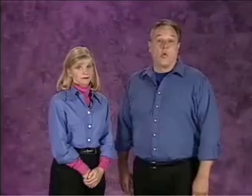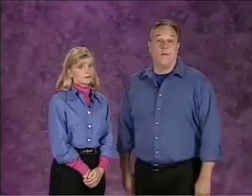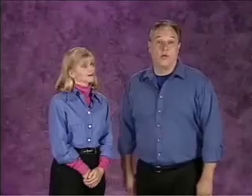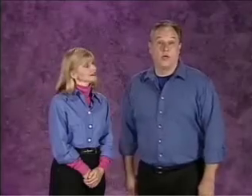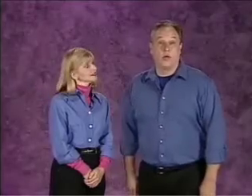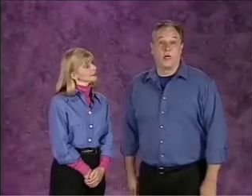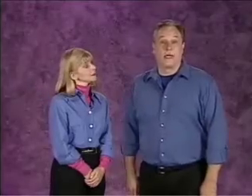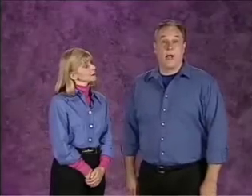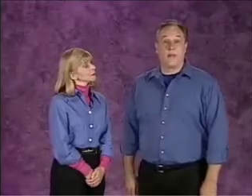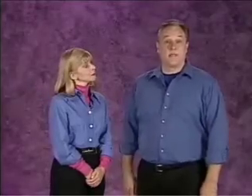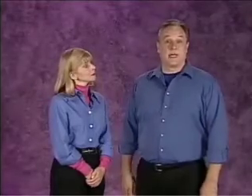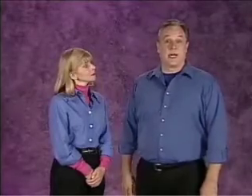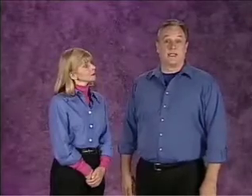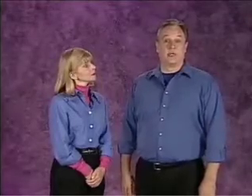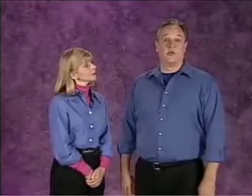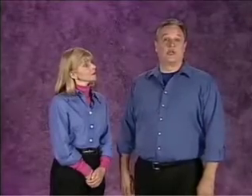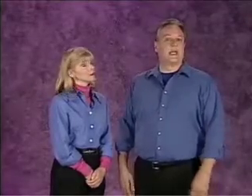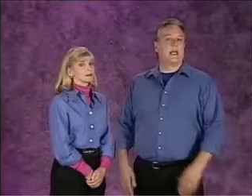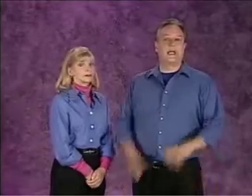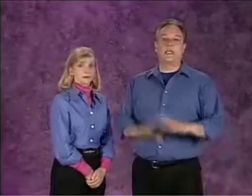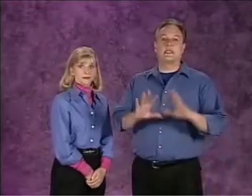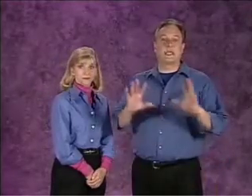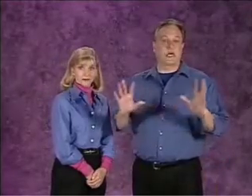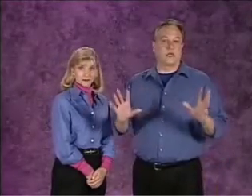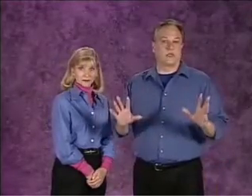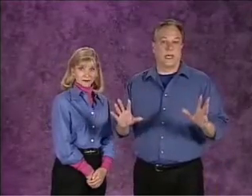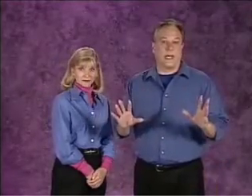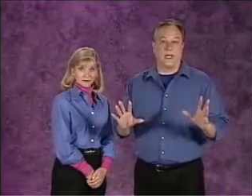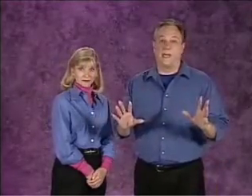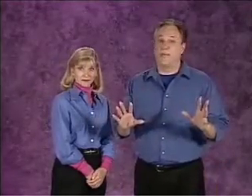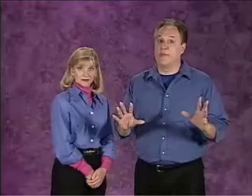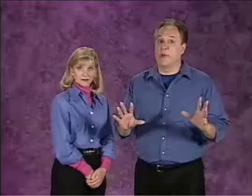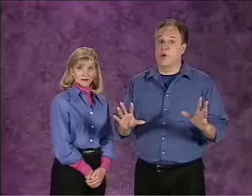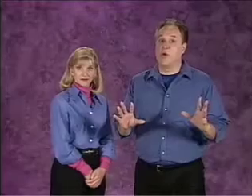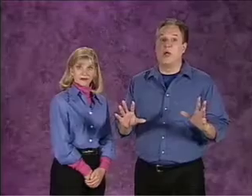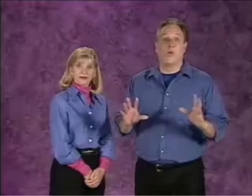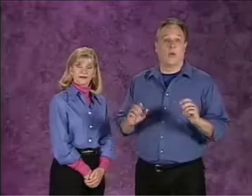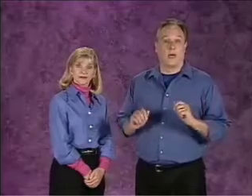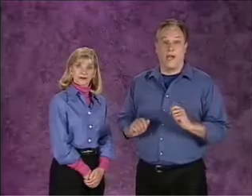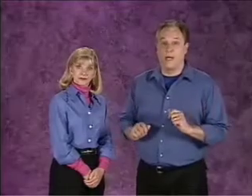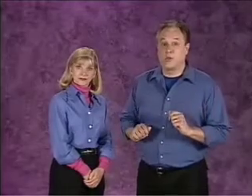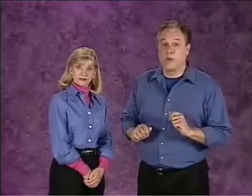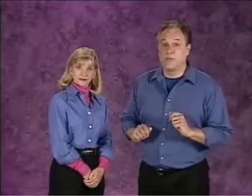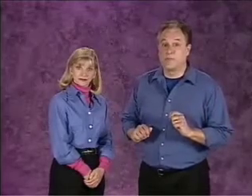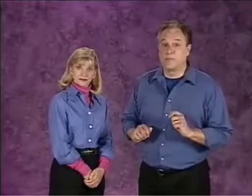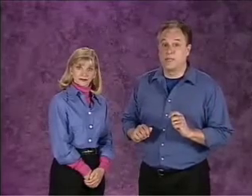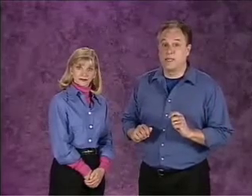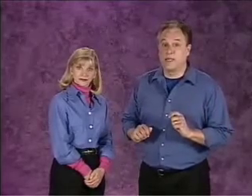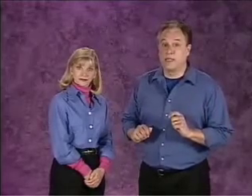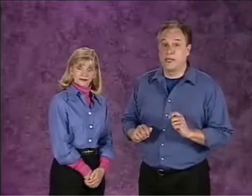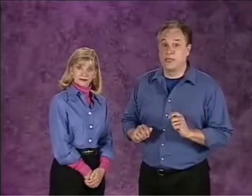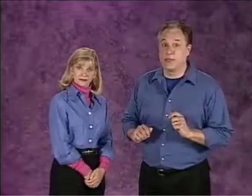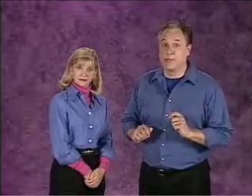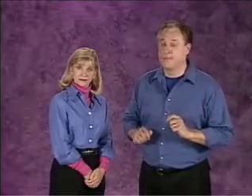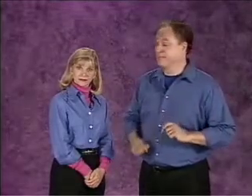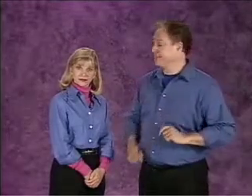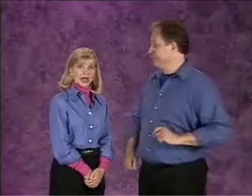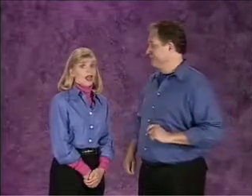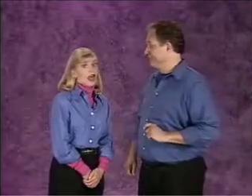We've included a couple of signs that you should easily understand, even though we're not going to specifically teach them.